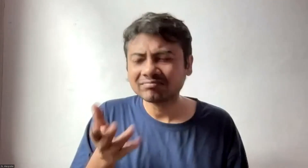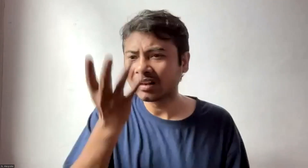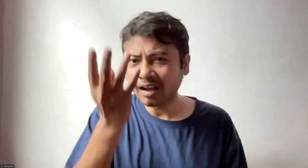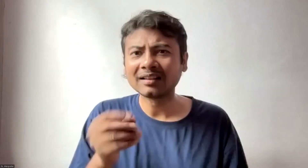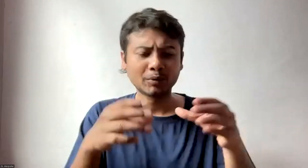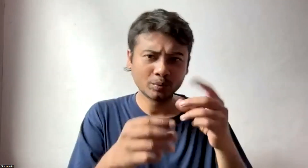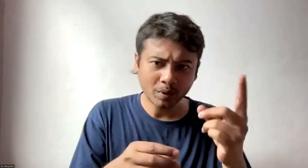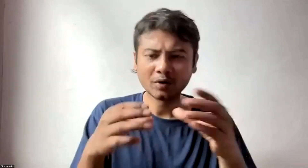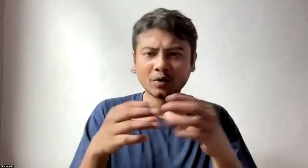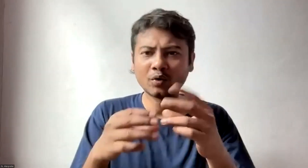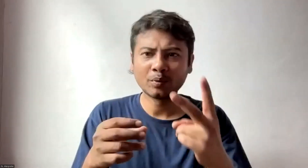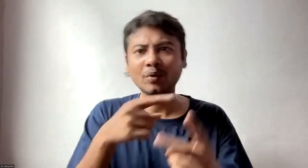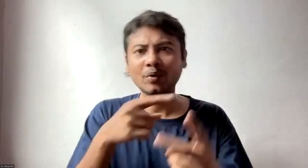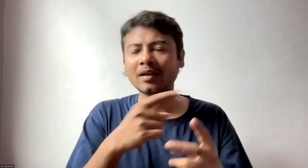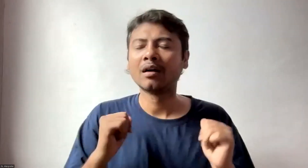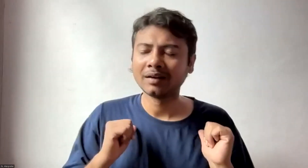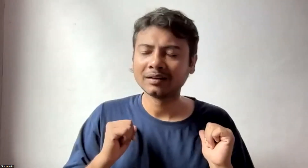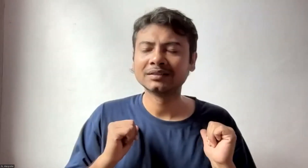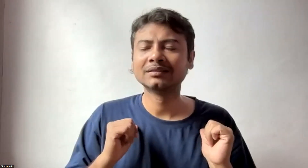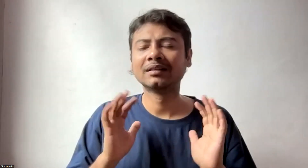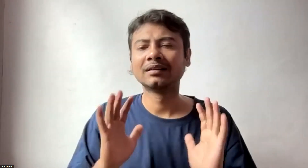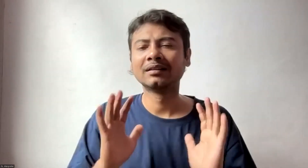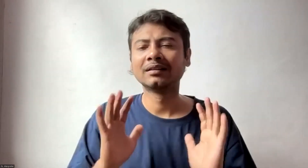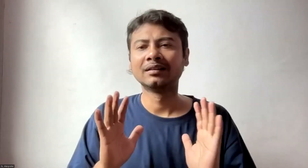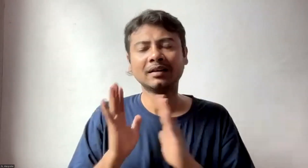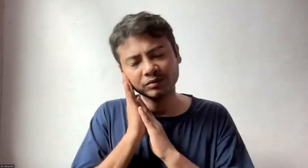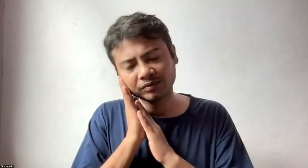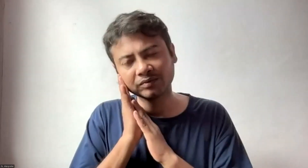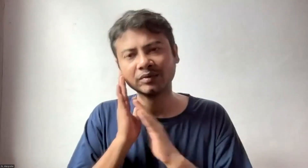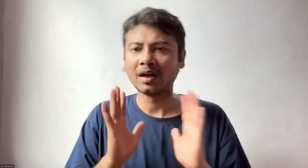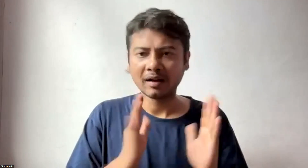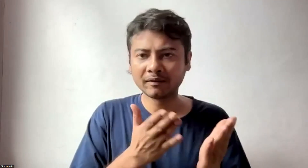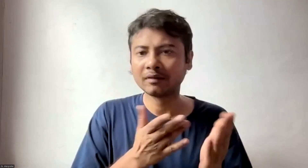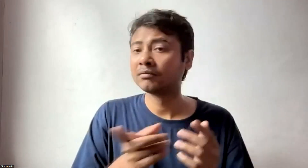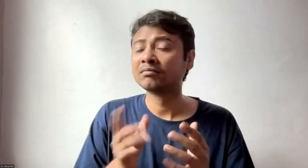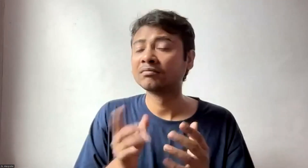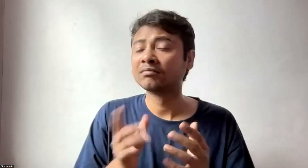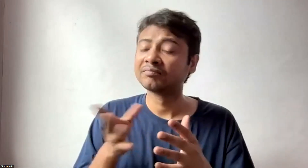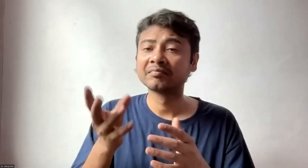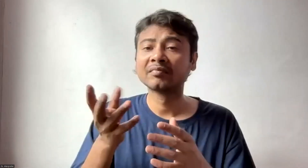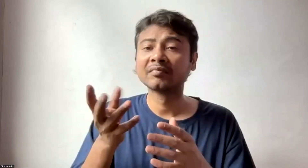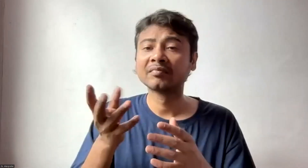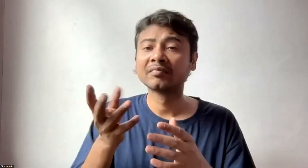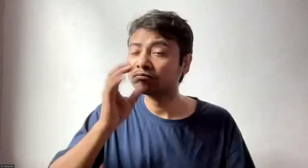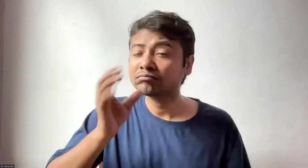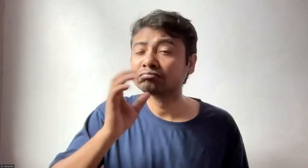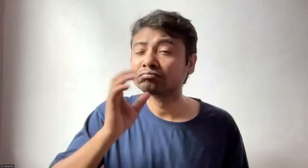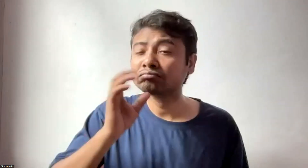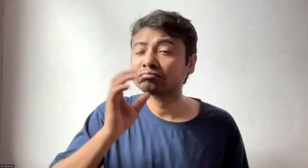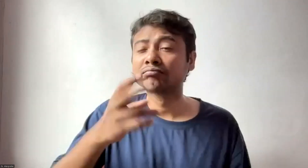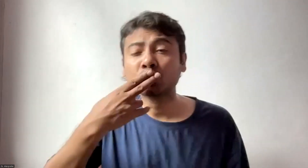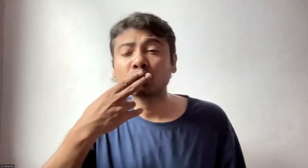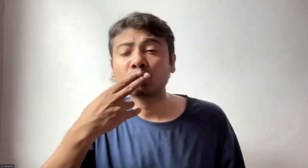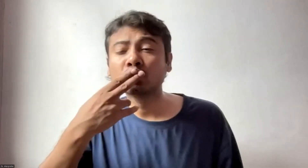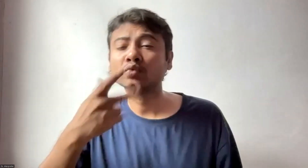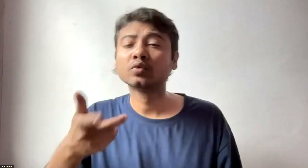life in drinking and smoking and being lazy, lying in front of the TV and watching some nonsense